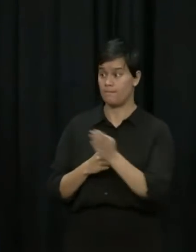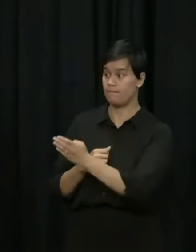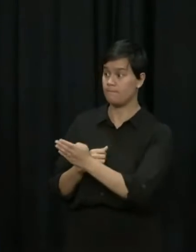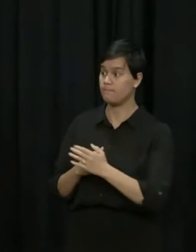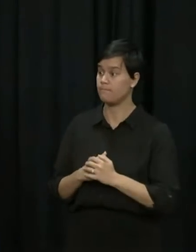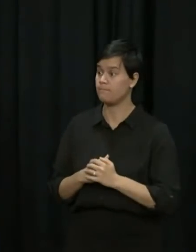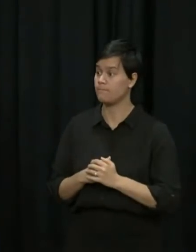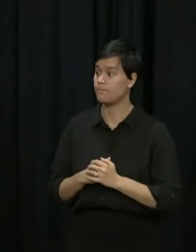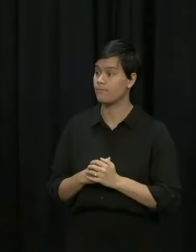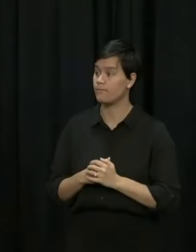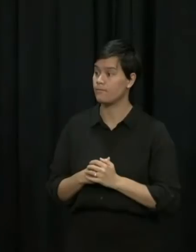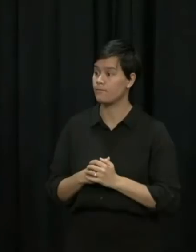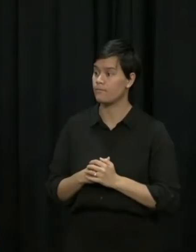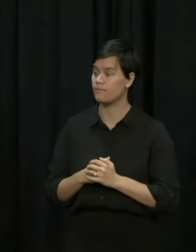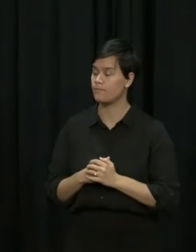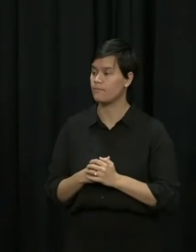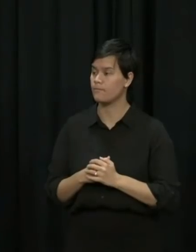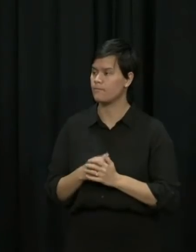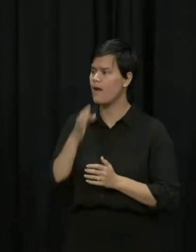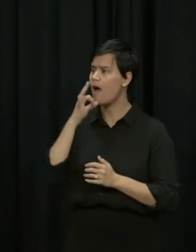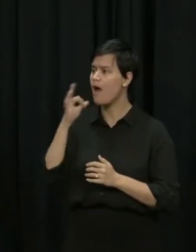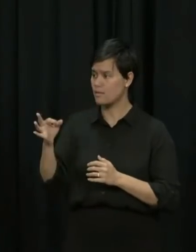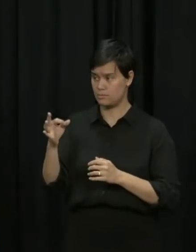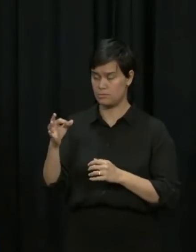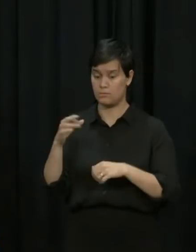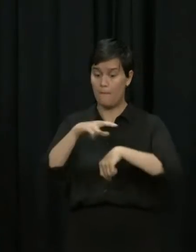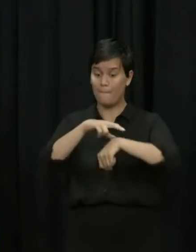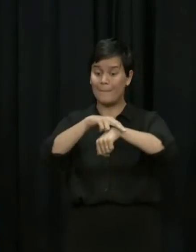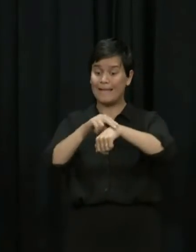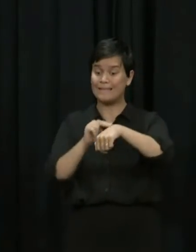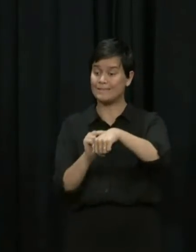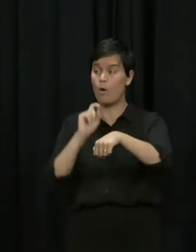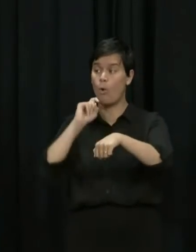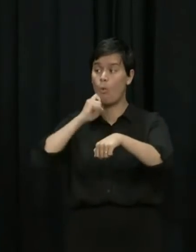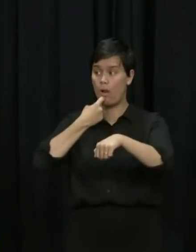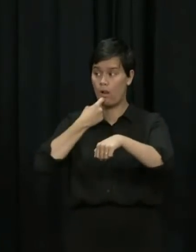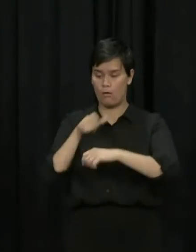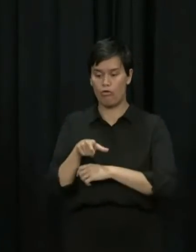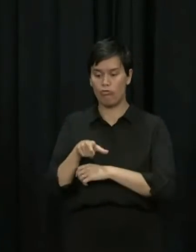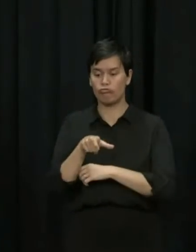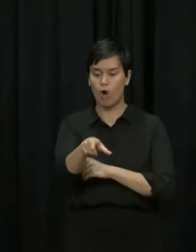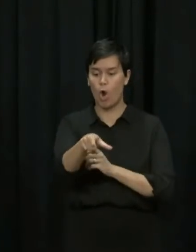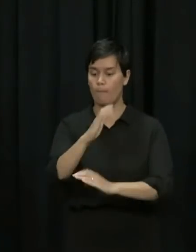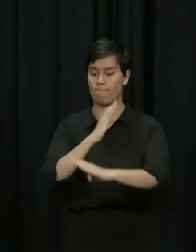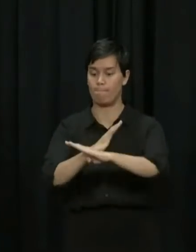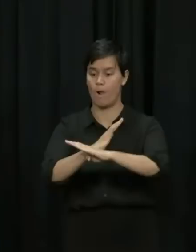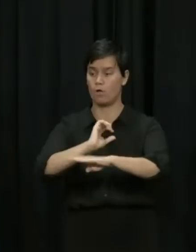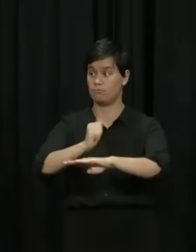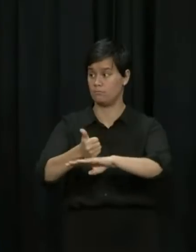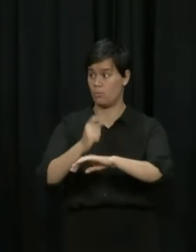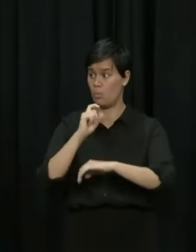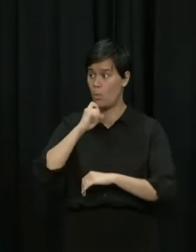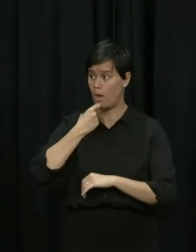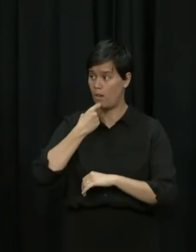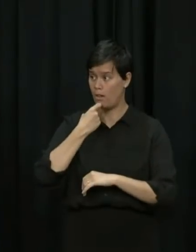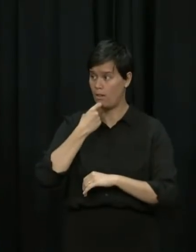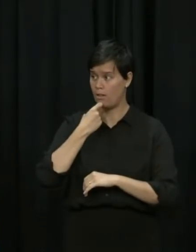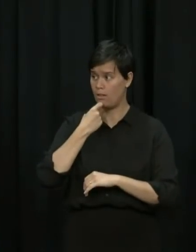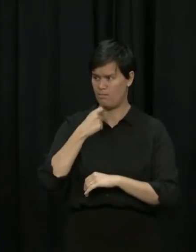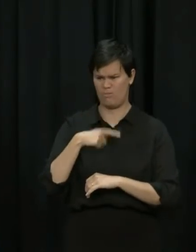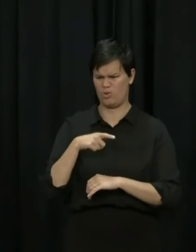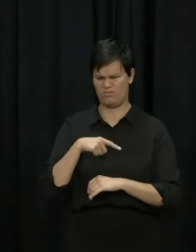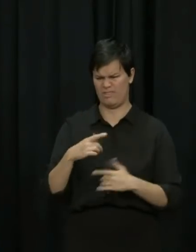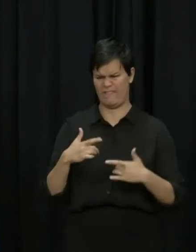Audrey. Oh, do you know whether police are going to set up those roadblocks like they did last time, which appeared to actually